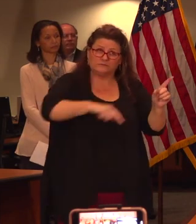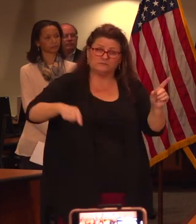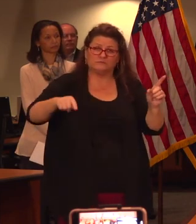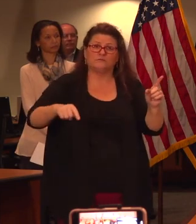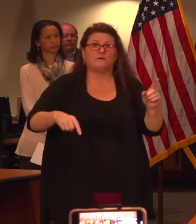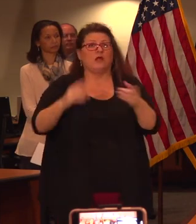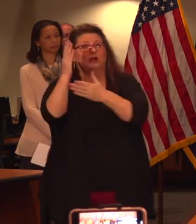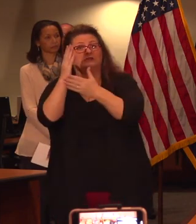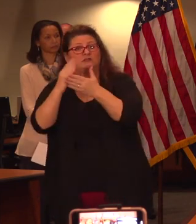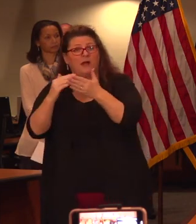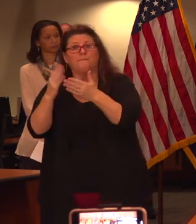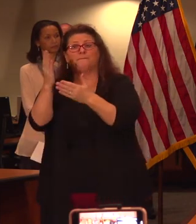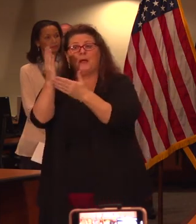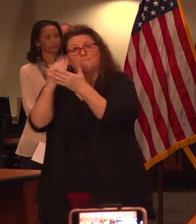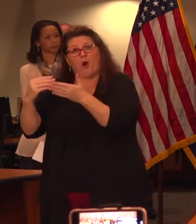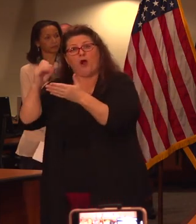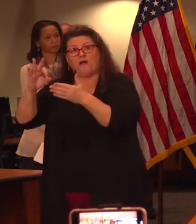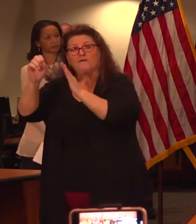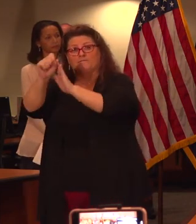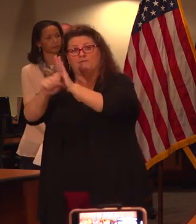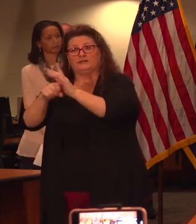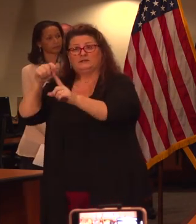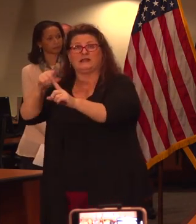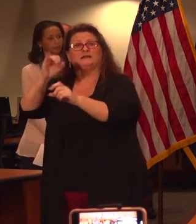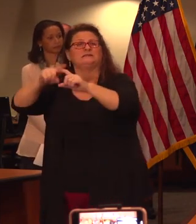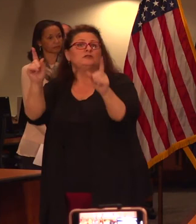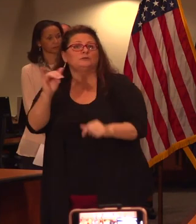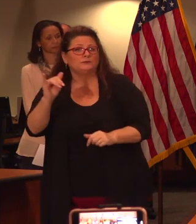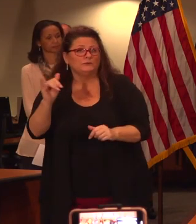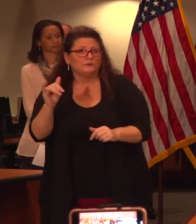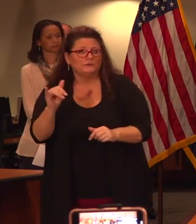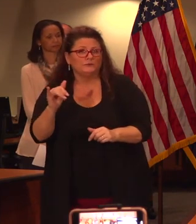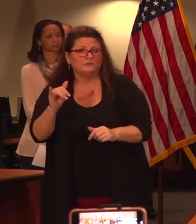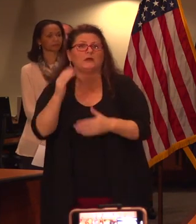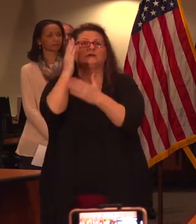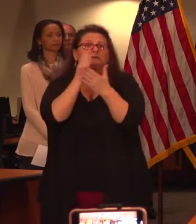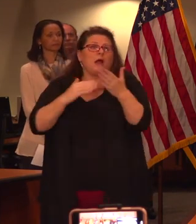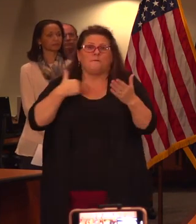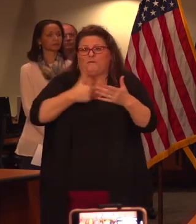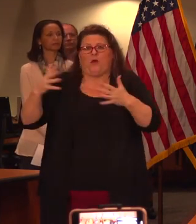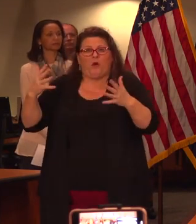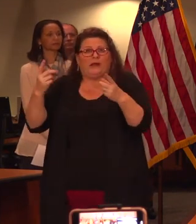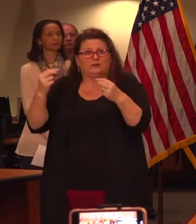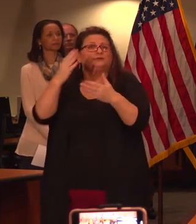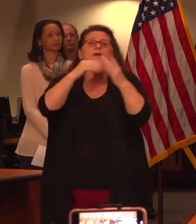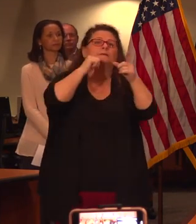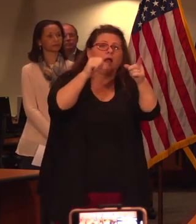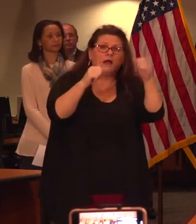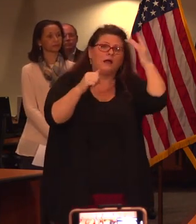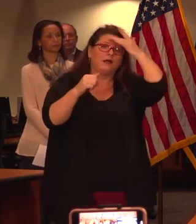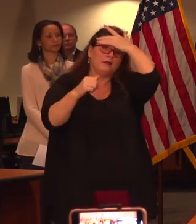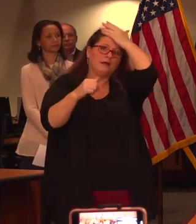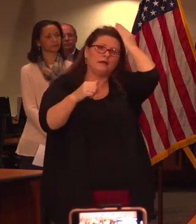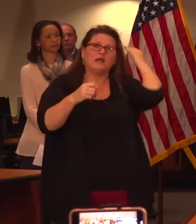excellent recommendations. Many of the things that are listed there, of course, we've already done, and there was no news in